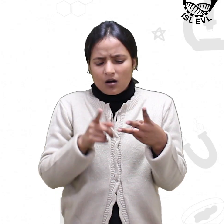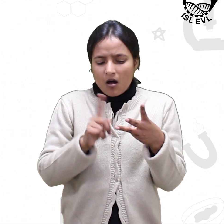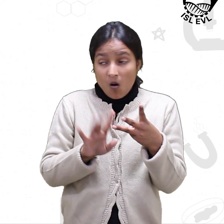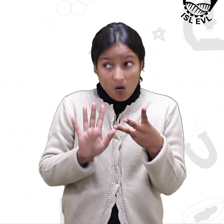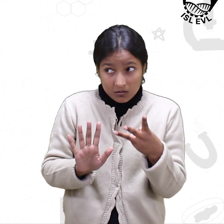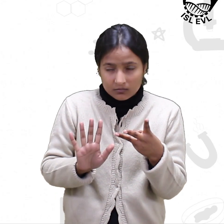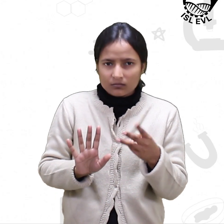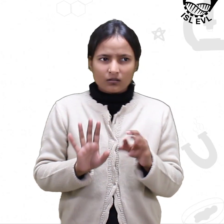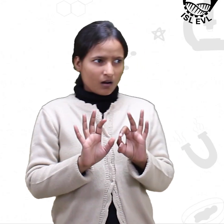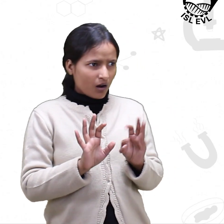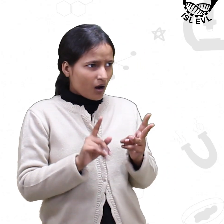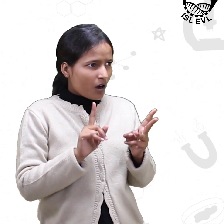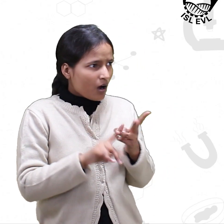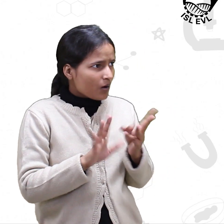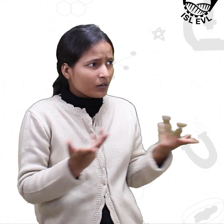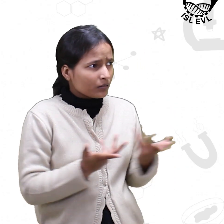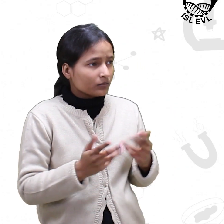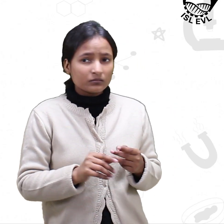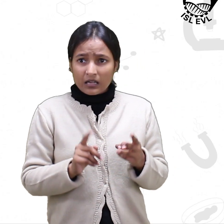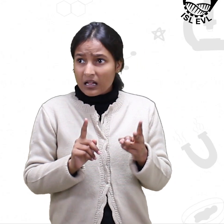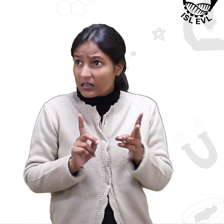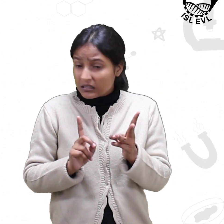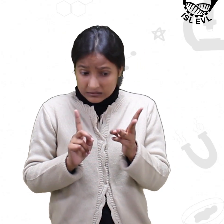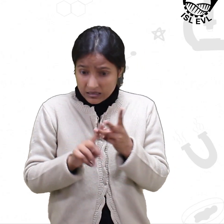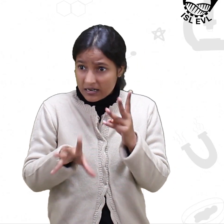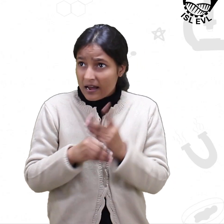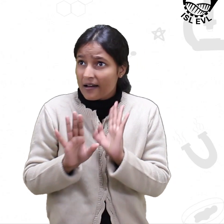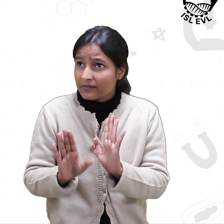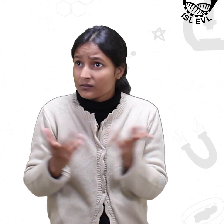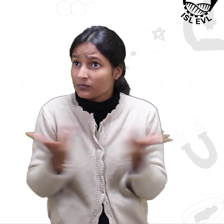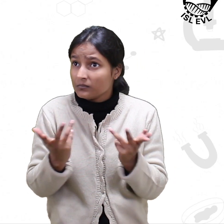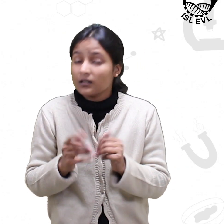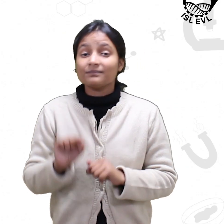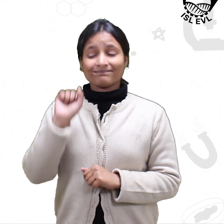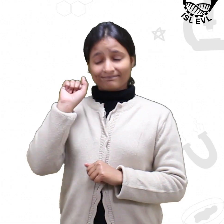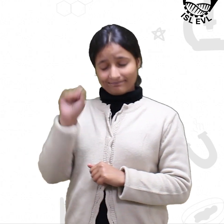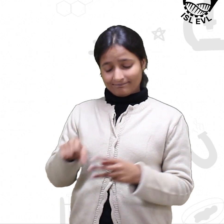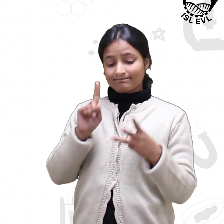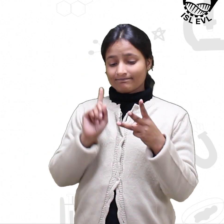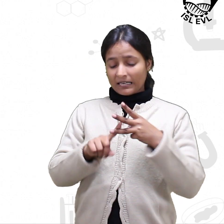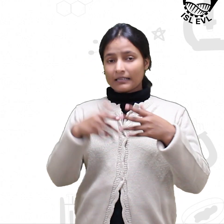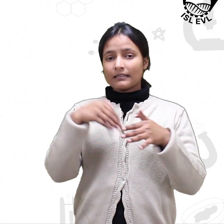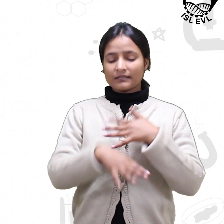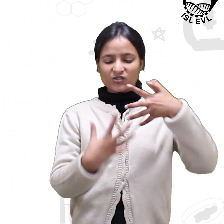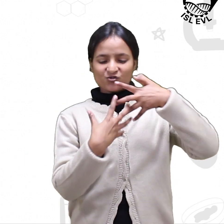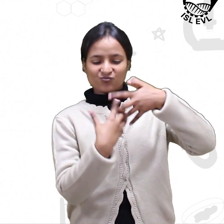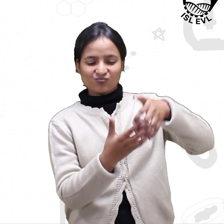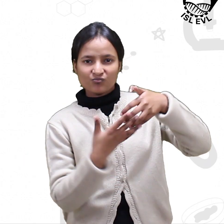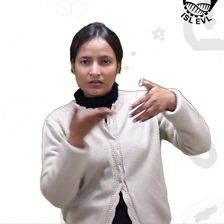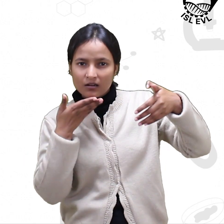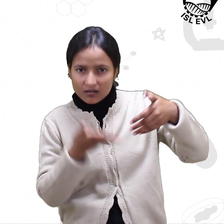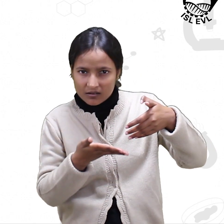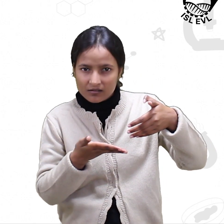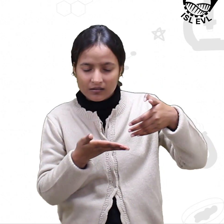Jigyasa? Is there a third system involved? yes, or it could be the junction of the two systems